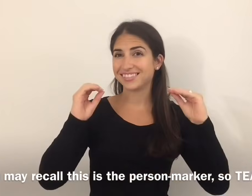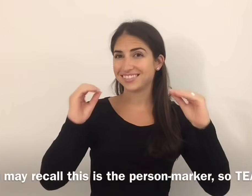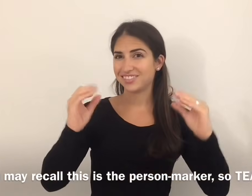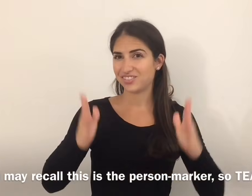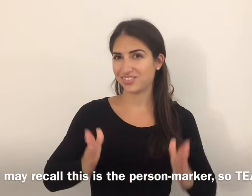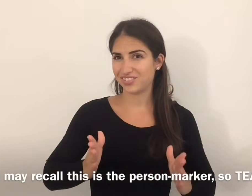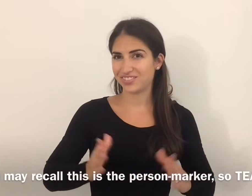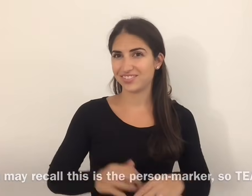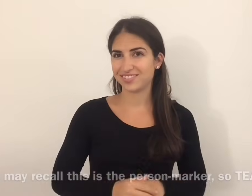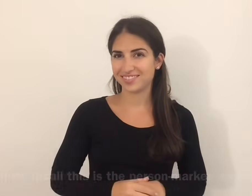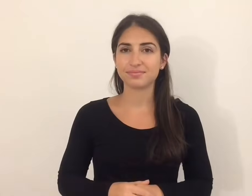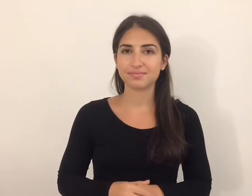Teacher.